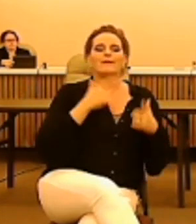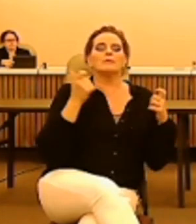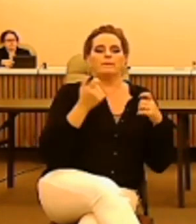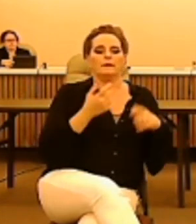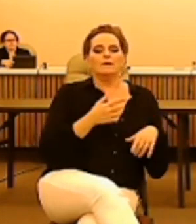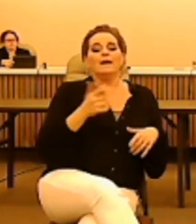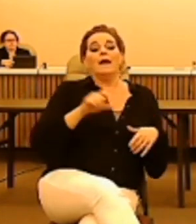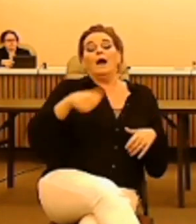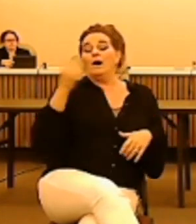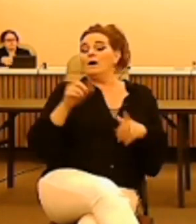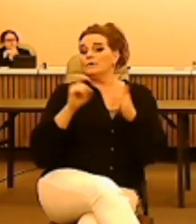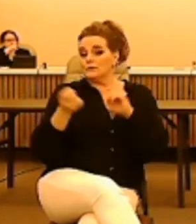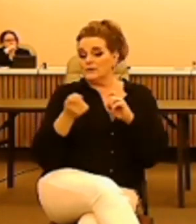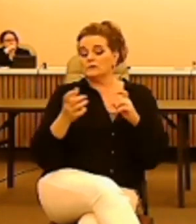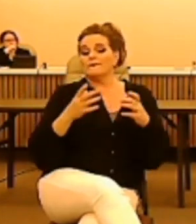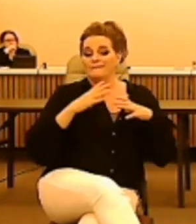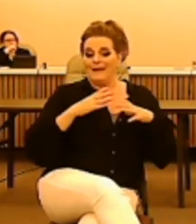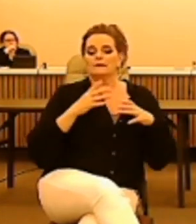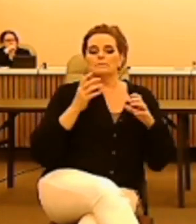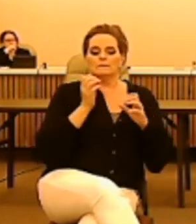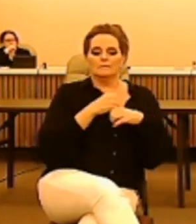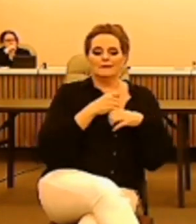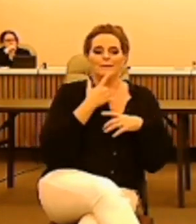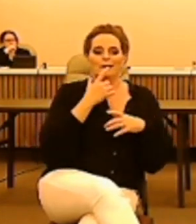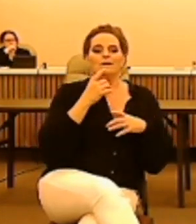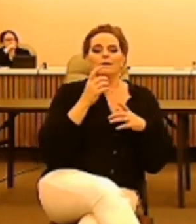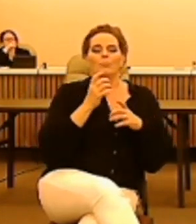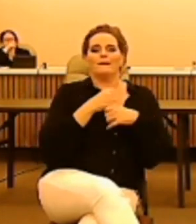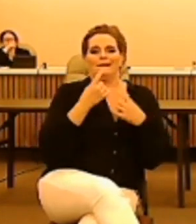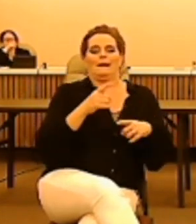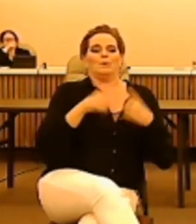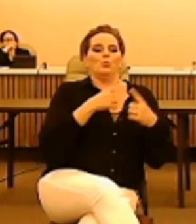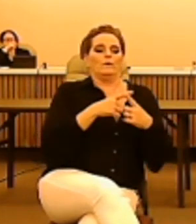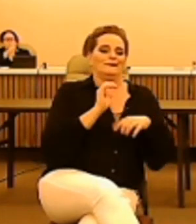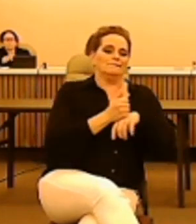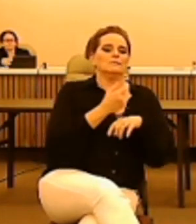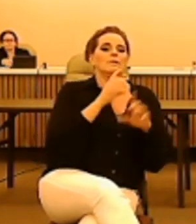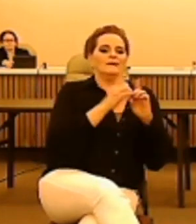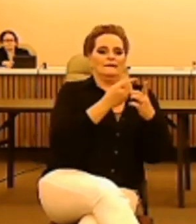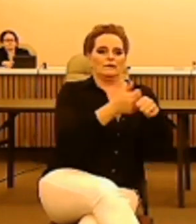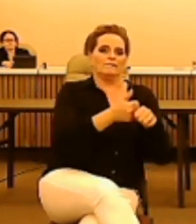other changes, let's do that when we're putting in the district itself. Okay. Okay, Thank you. you bet.